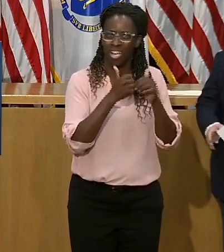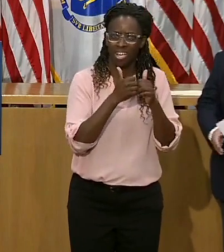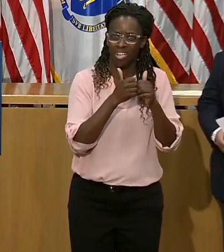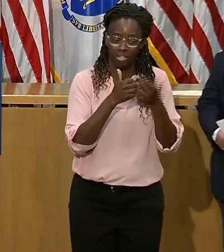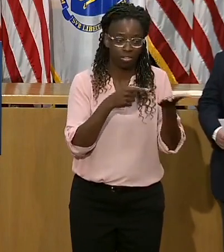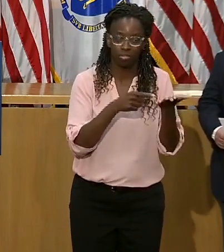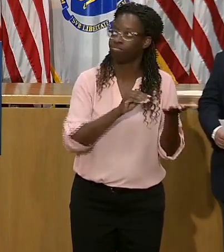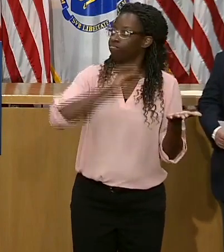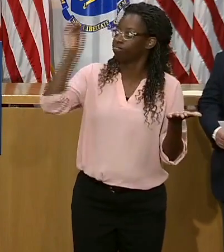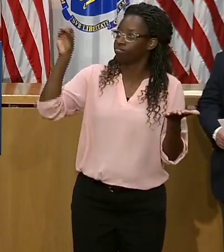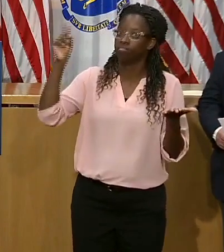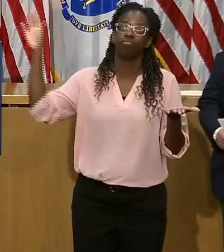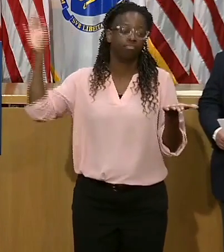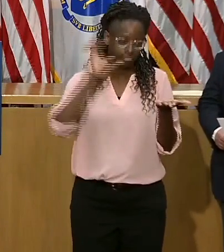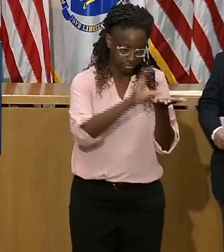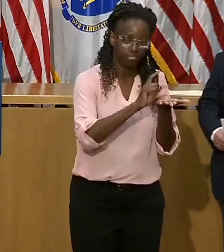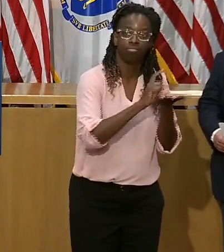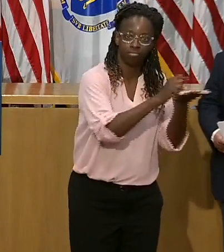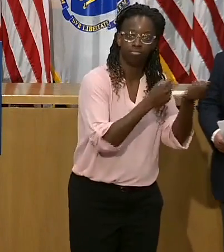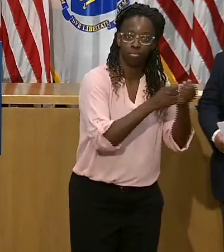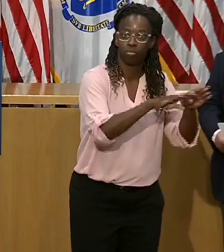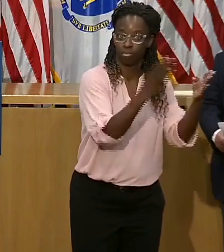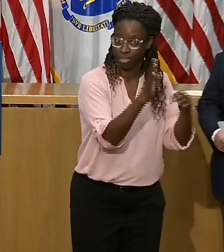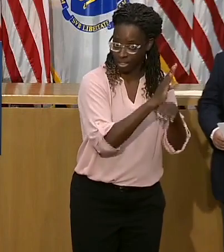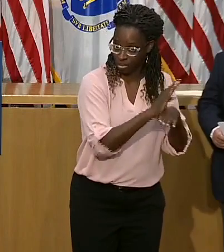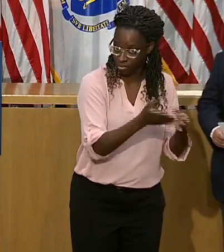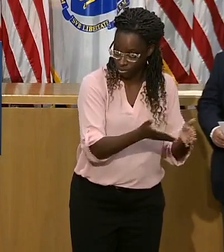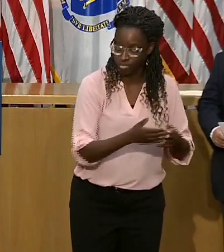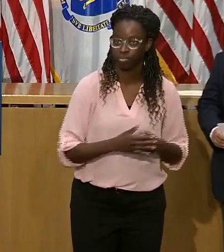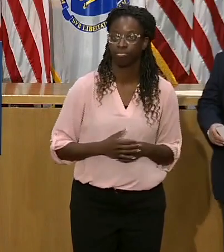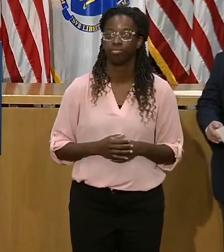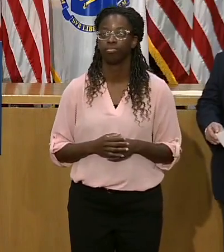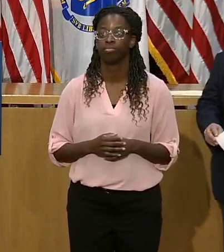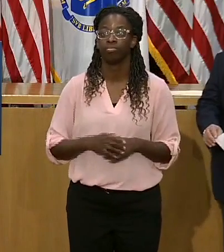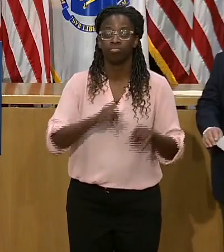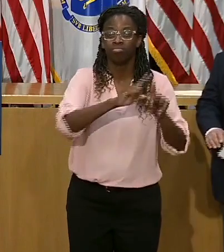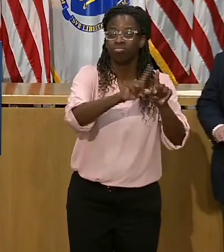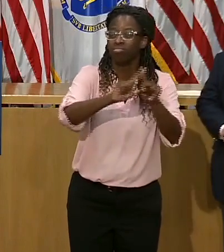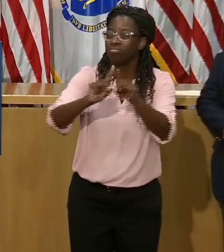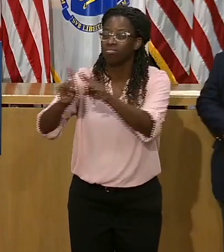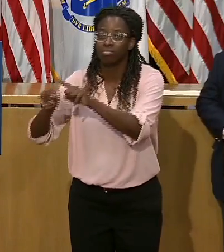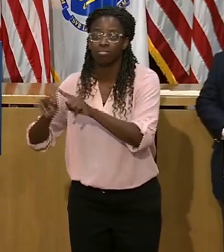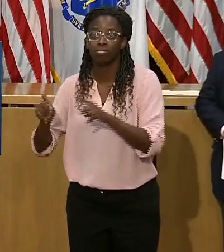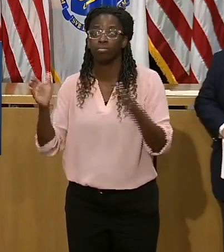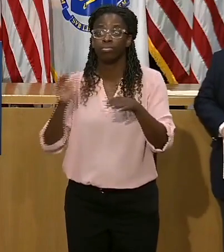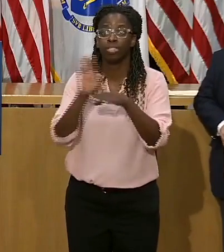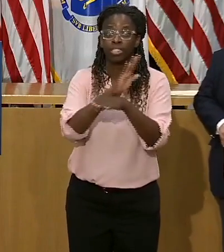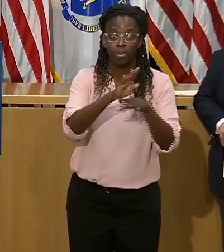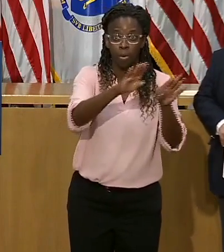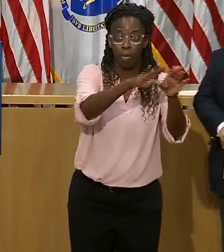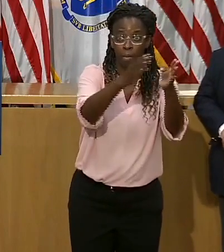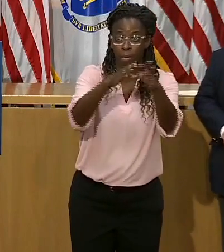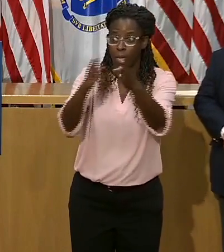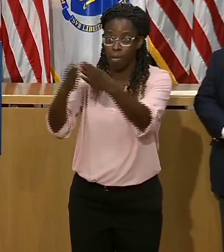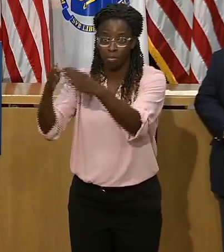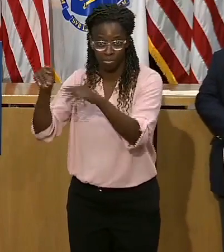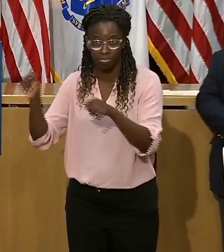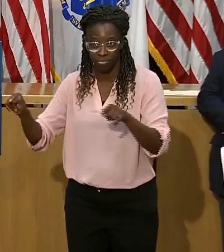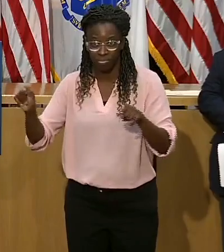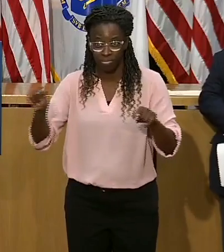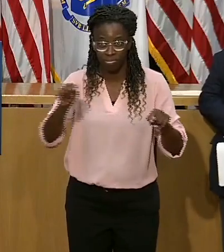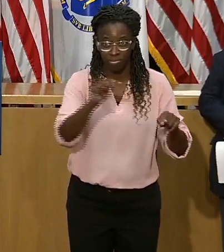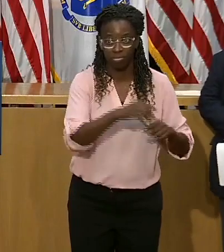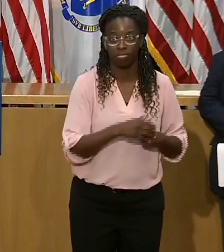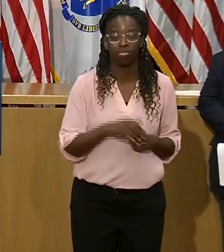only critical to our economic recovery, but also critical to our response to the virus. To ensure that we continue to lead